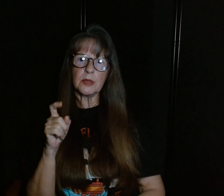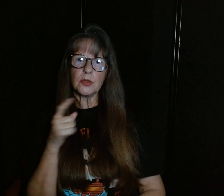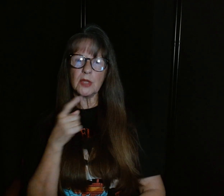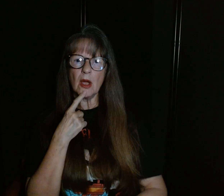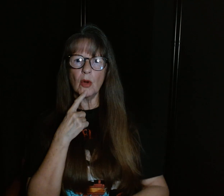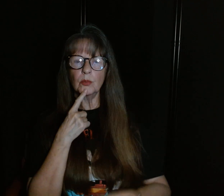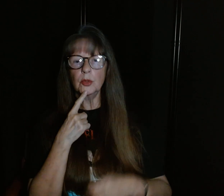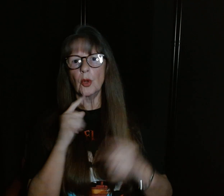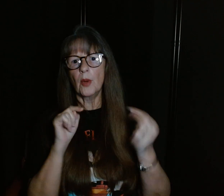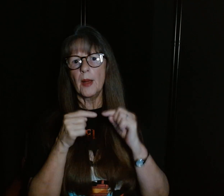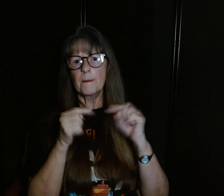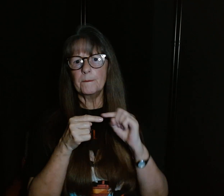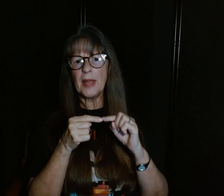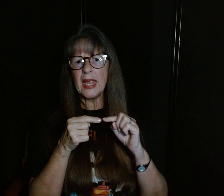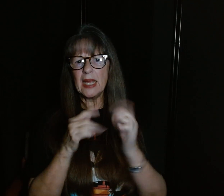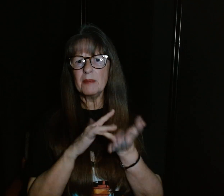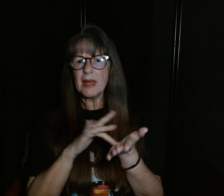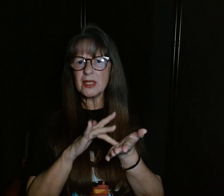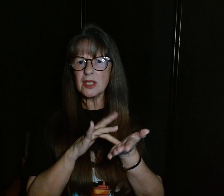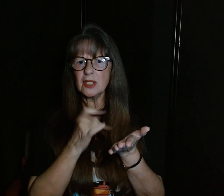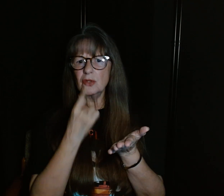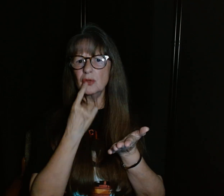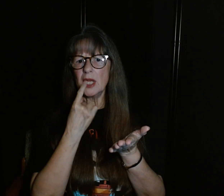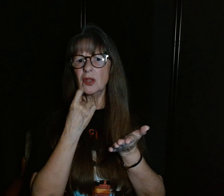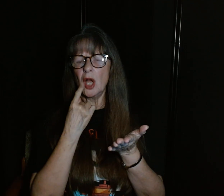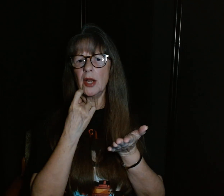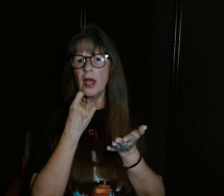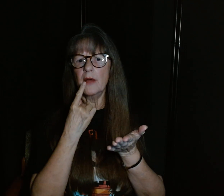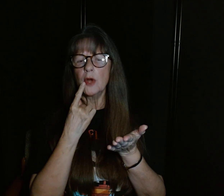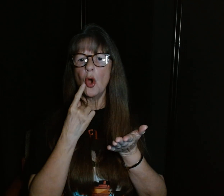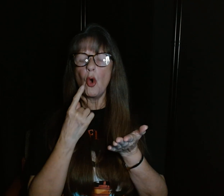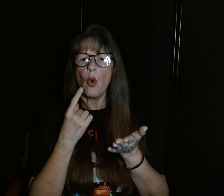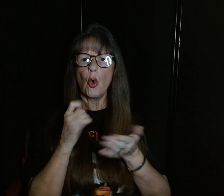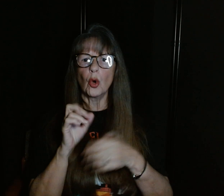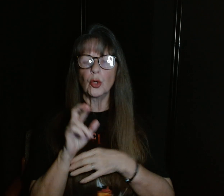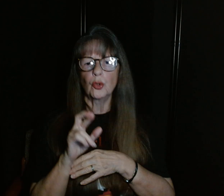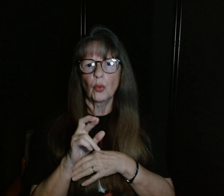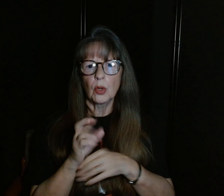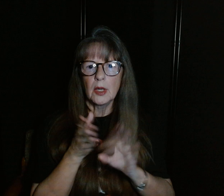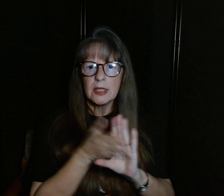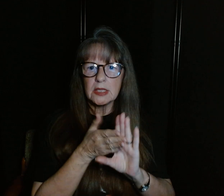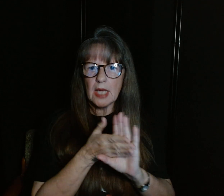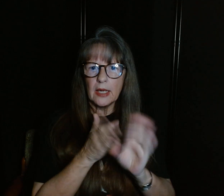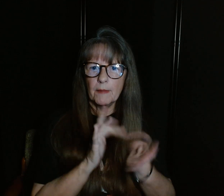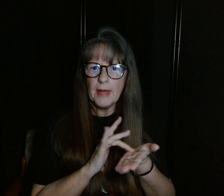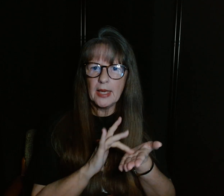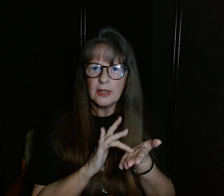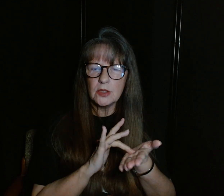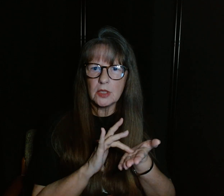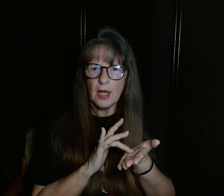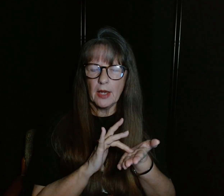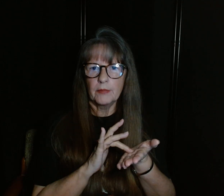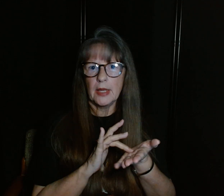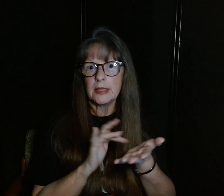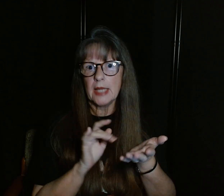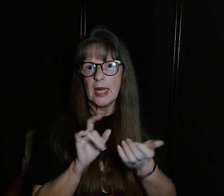say, oh, pain medicine you take a lot of, or your psych meds like